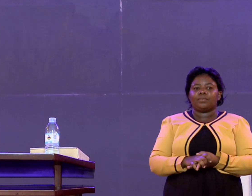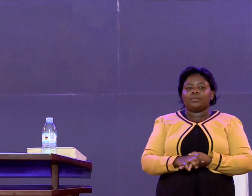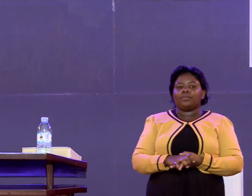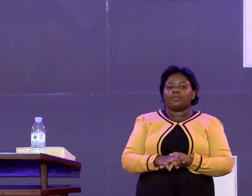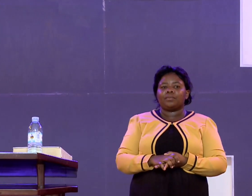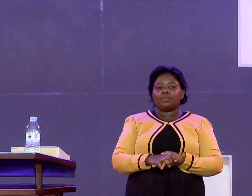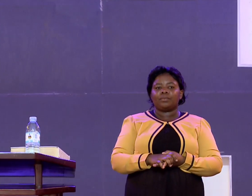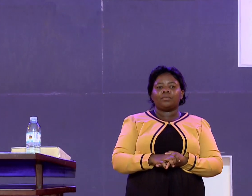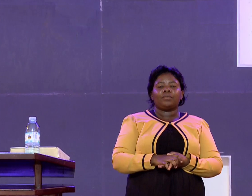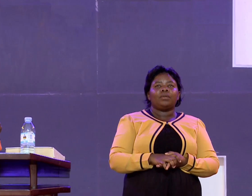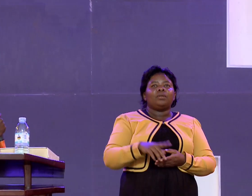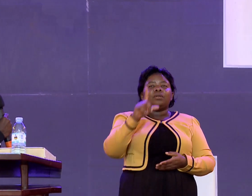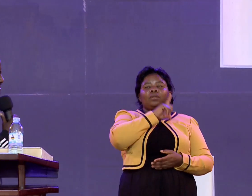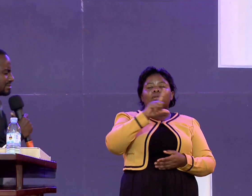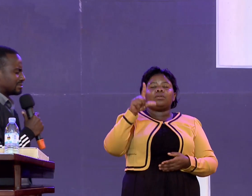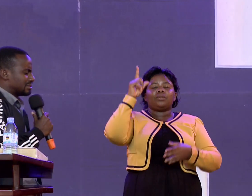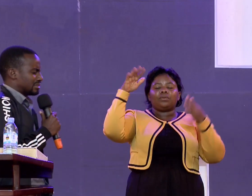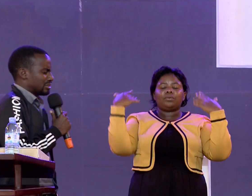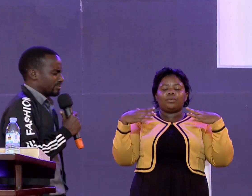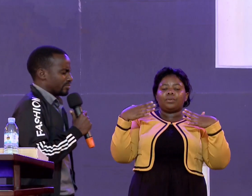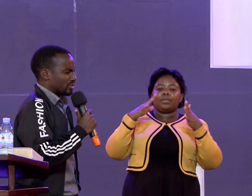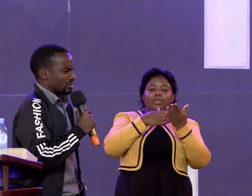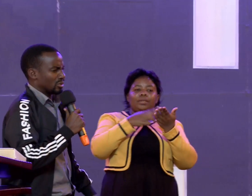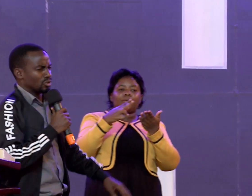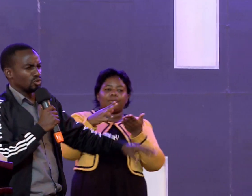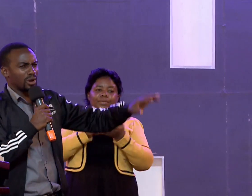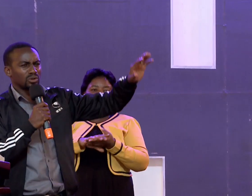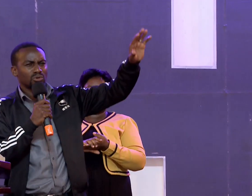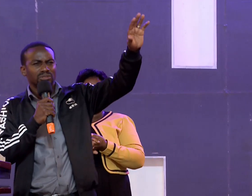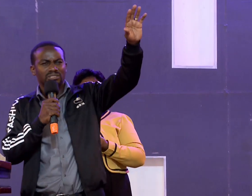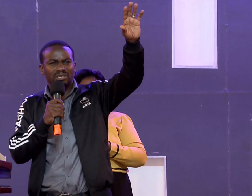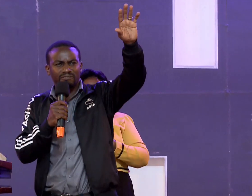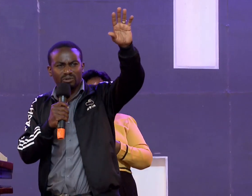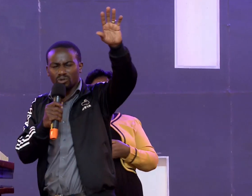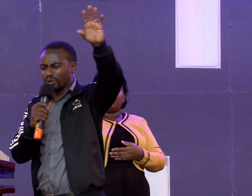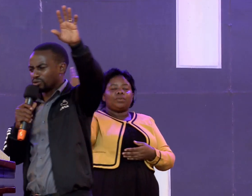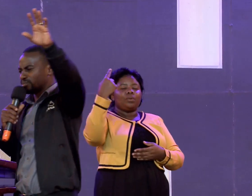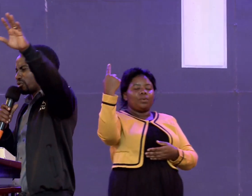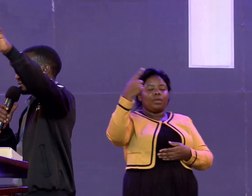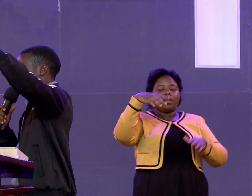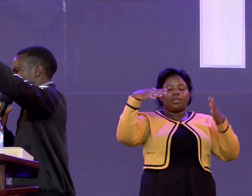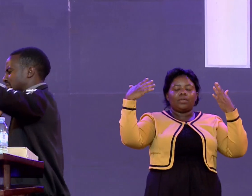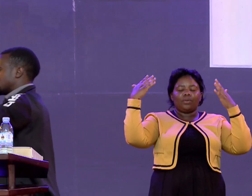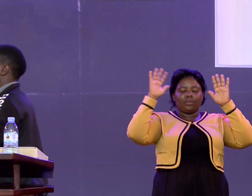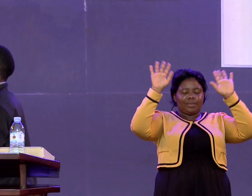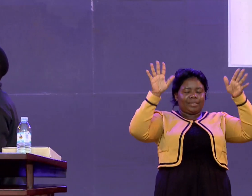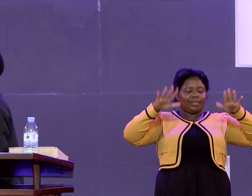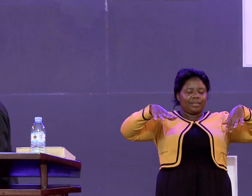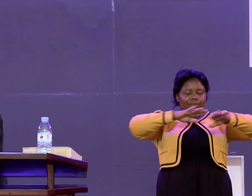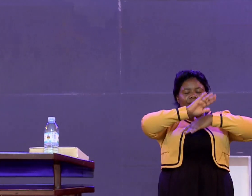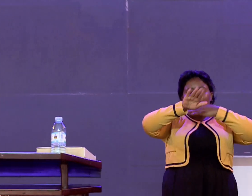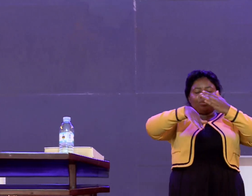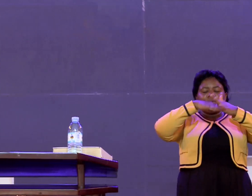You are holy, Lord, you are worthy. Oli mutukuvu Mukama atengo sanide. You alone deserve the glory and all the praise. Wewe